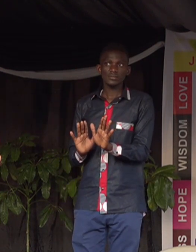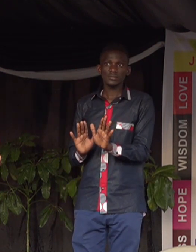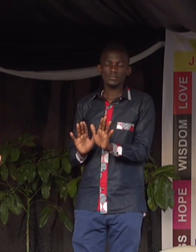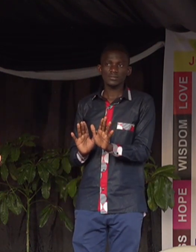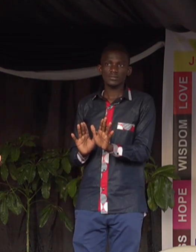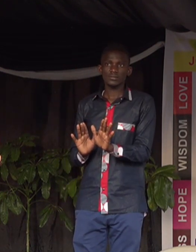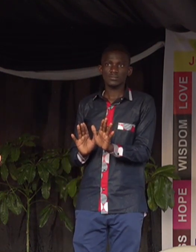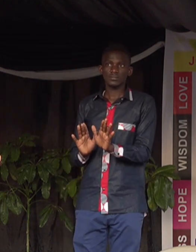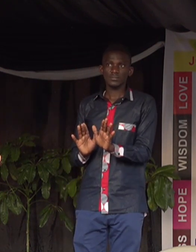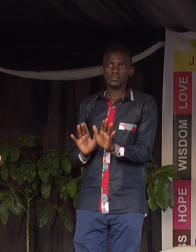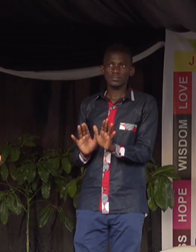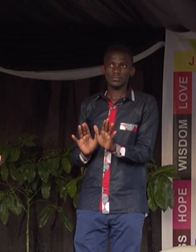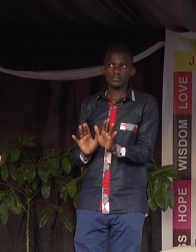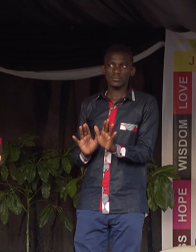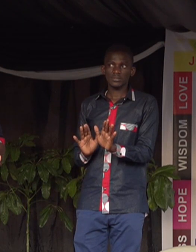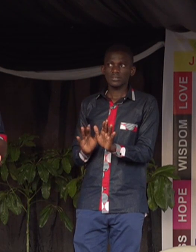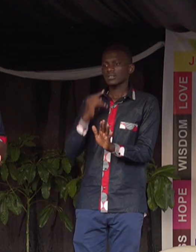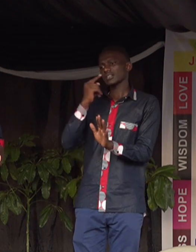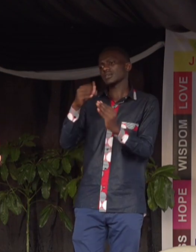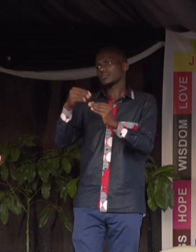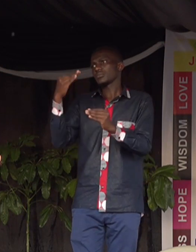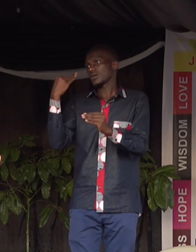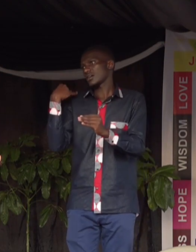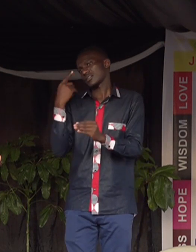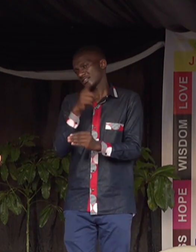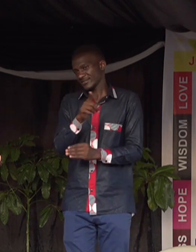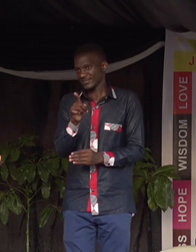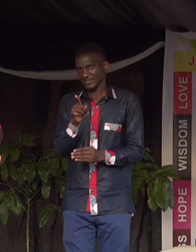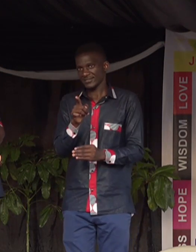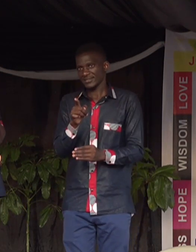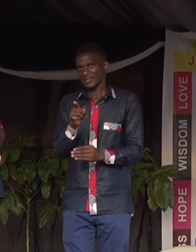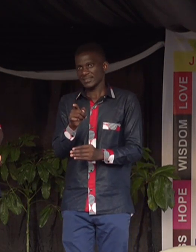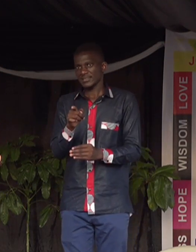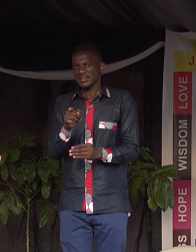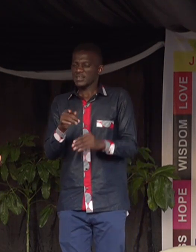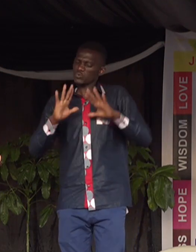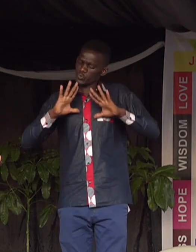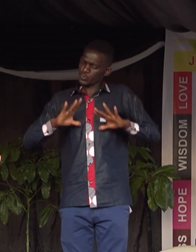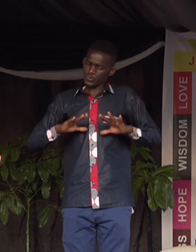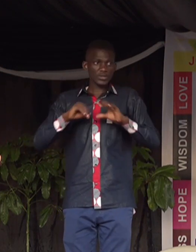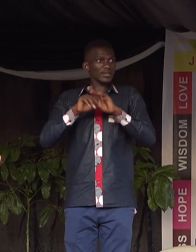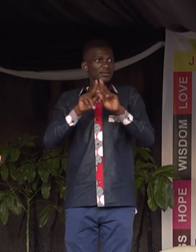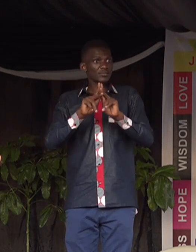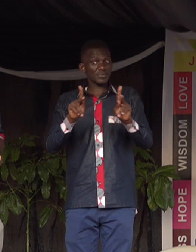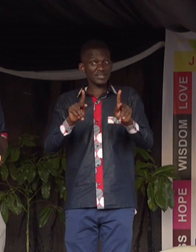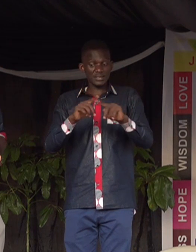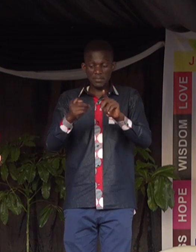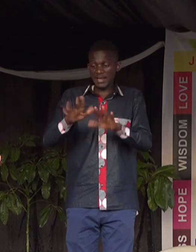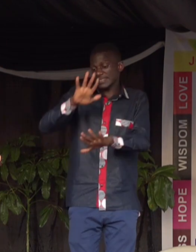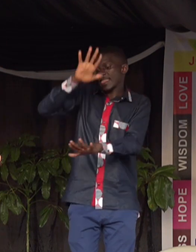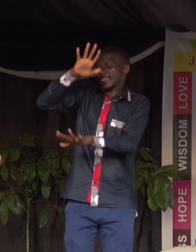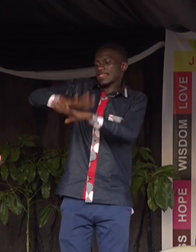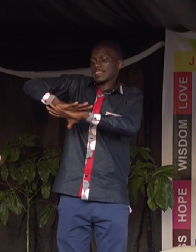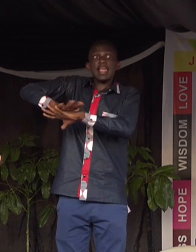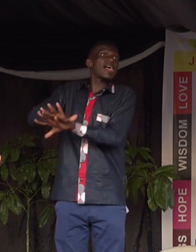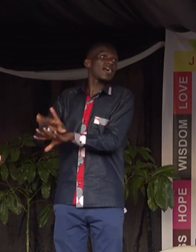kino. They will tell you, brother, bakugamba oluganda, humulira mukisa, rest in peace. Nenga bwakulinyako, but